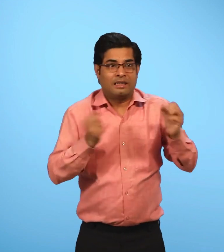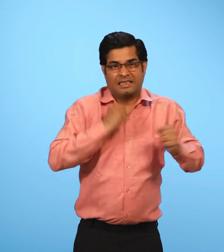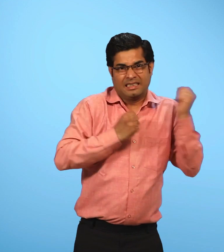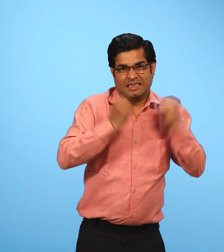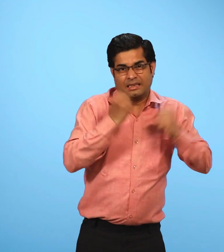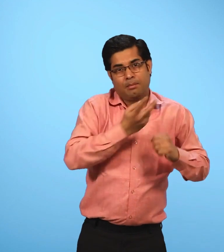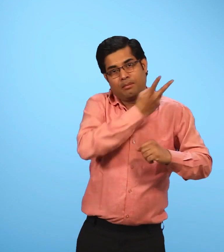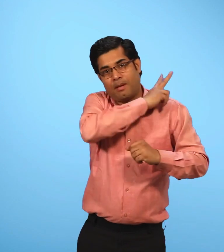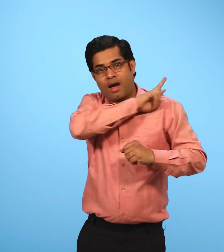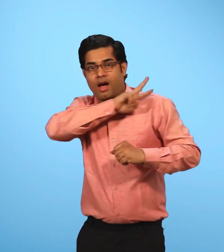Page 50.